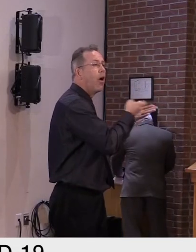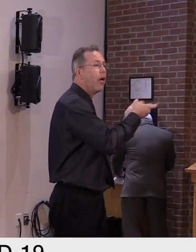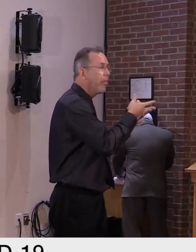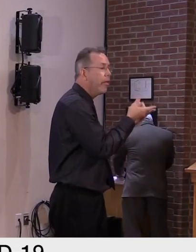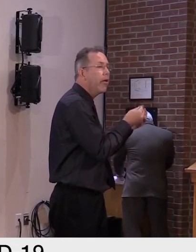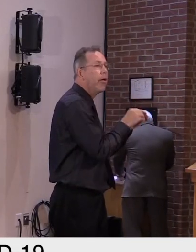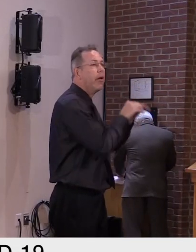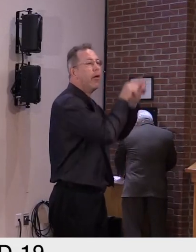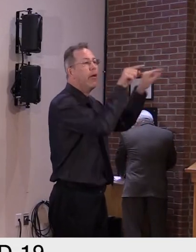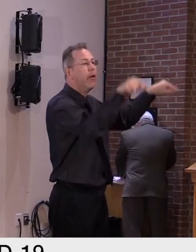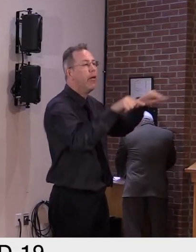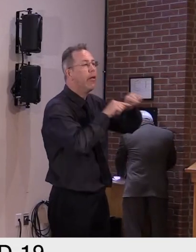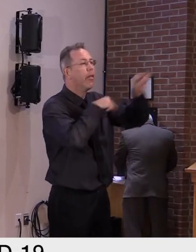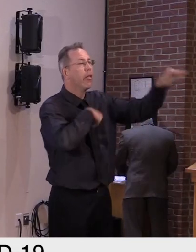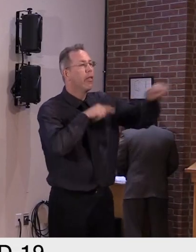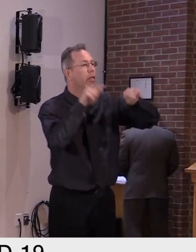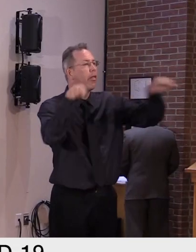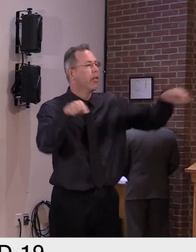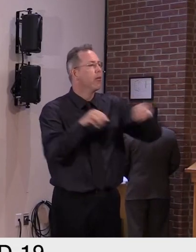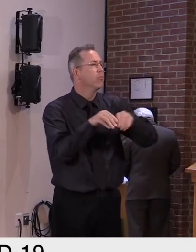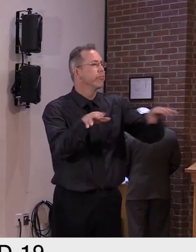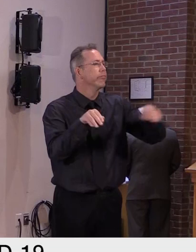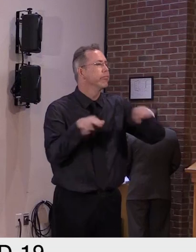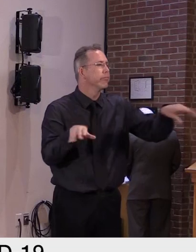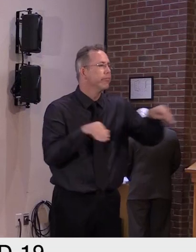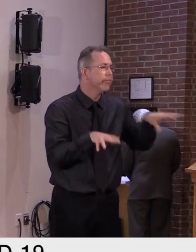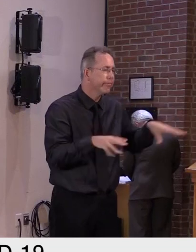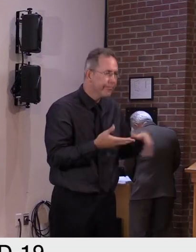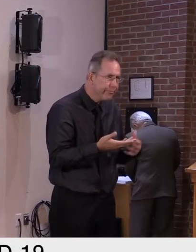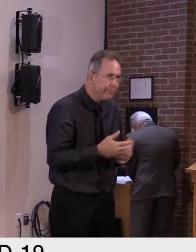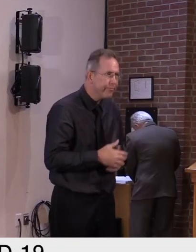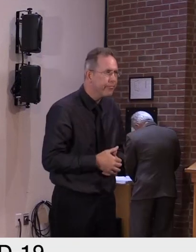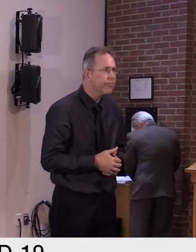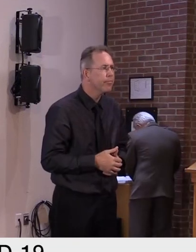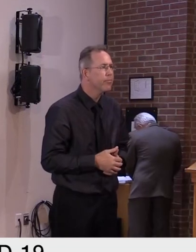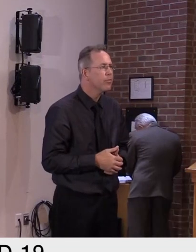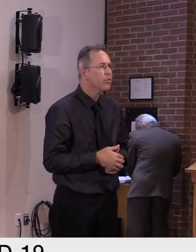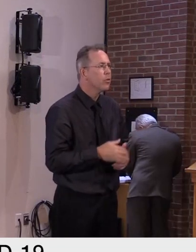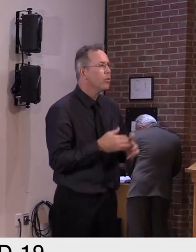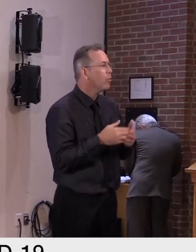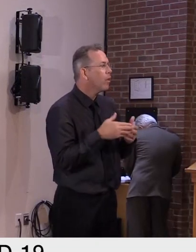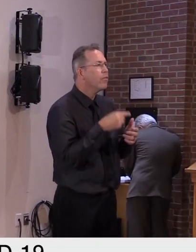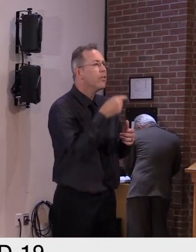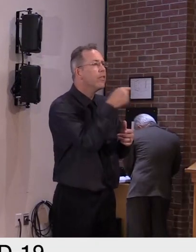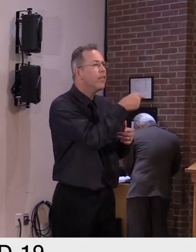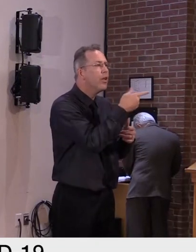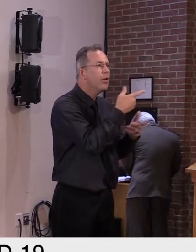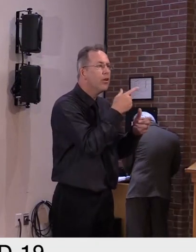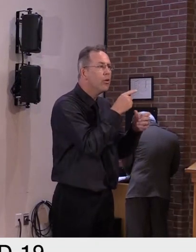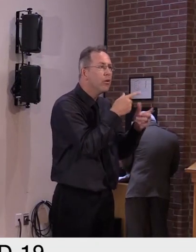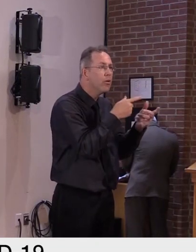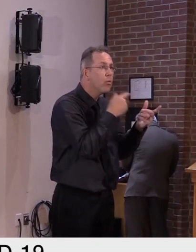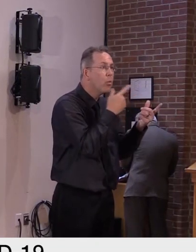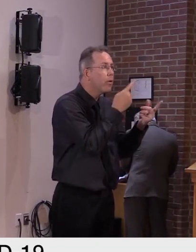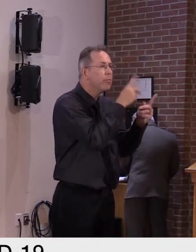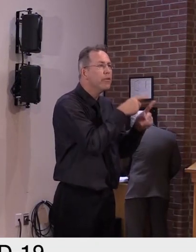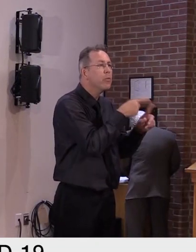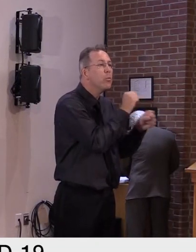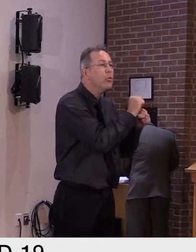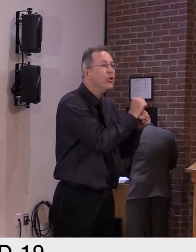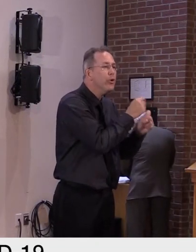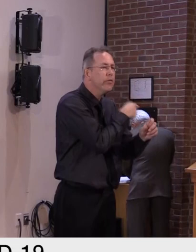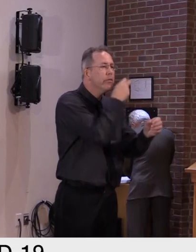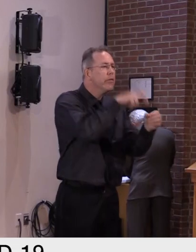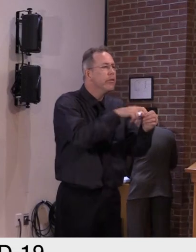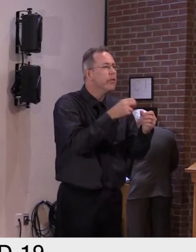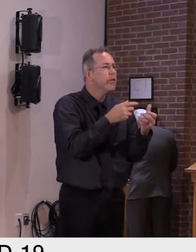to the original outbreak, but was connected to one person who was connected to that outbreak, It doesn't mean they were necessarily falling down